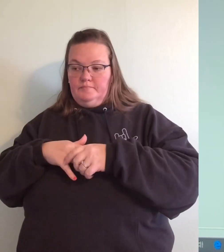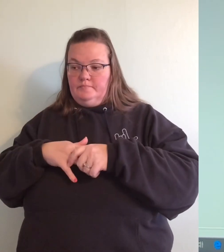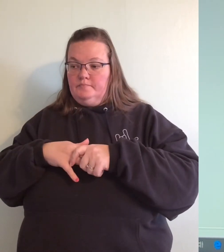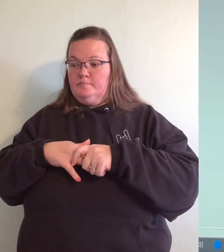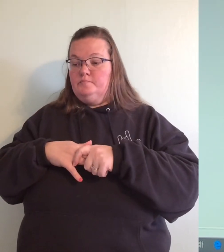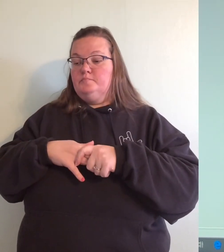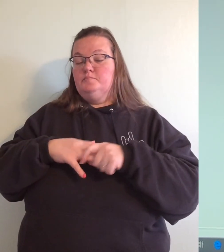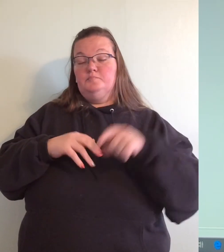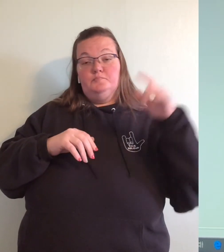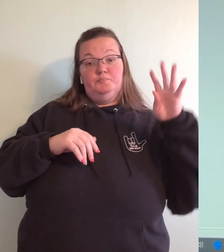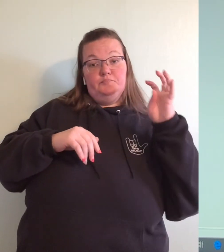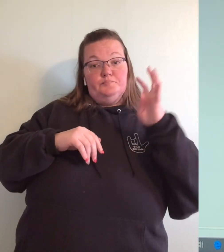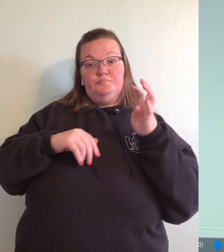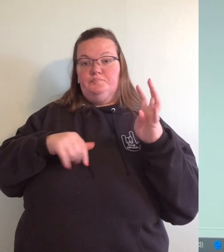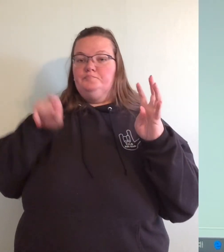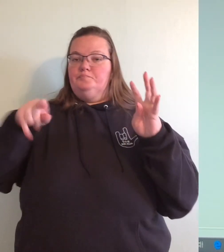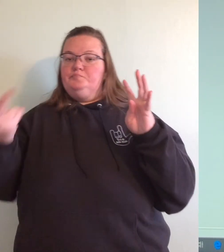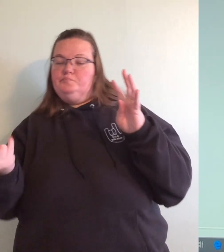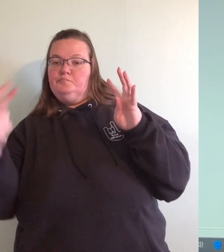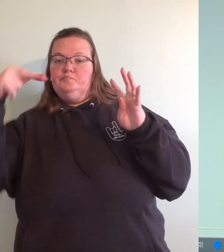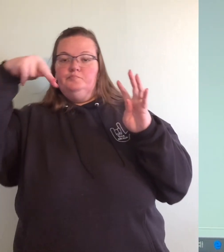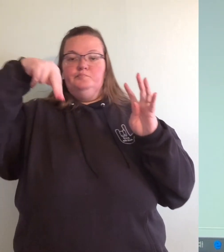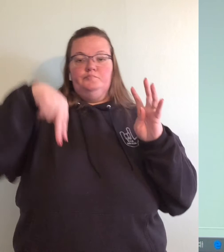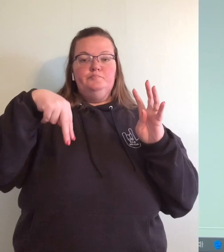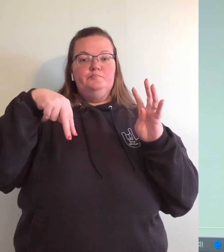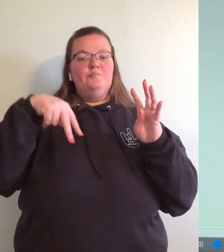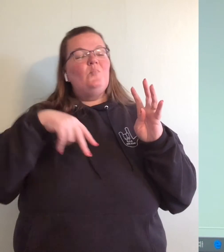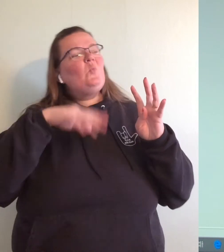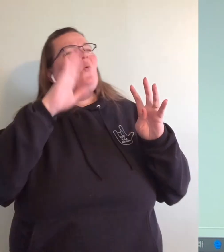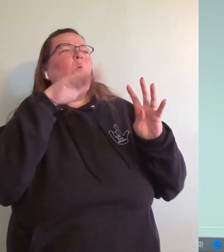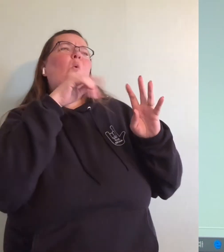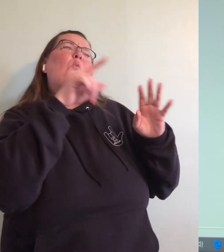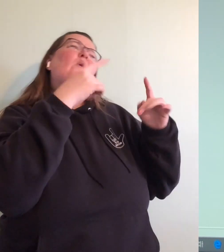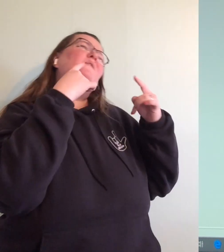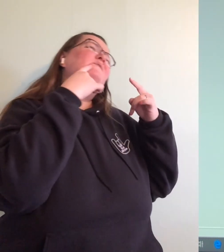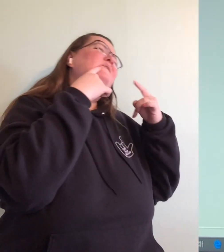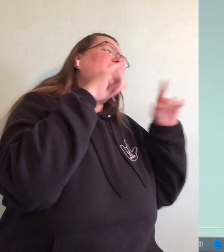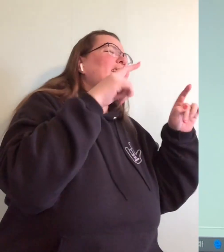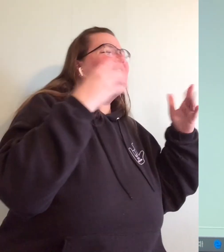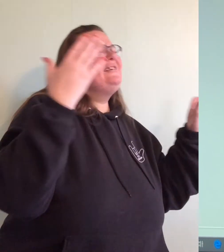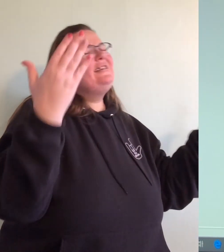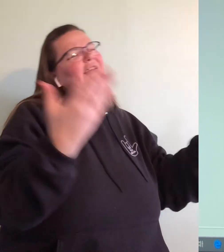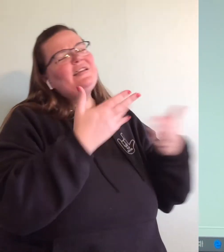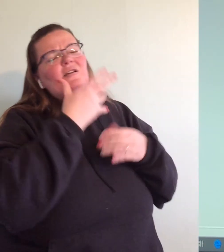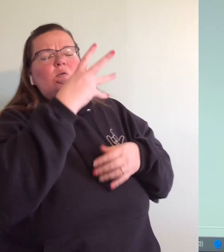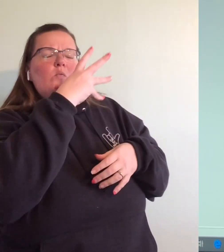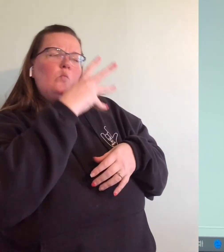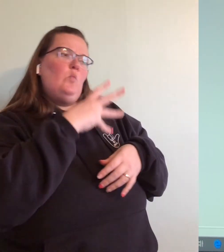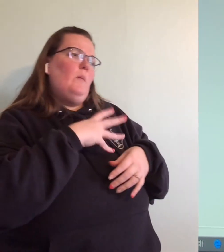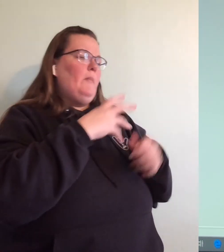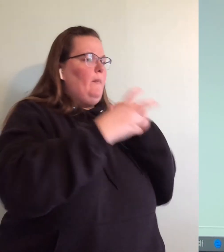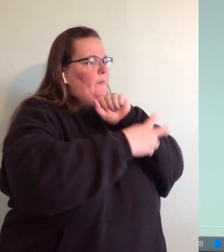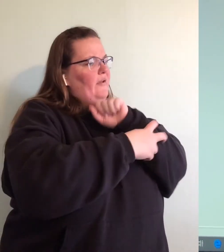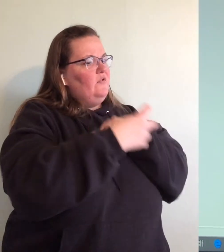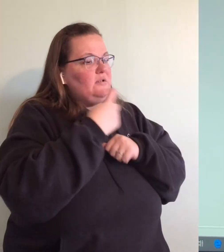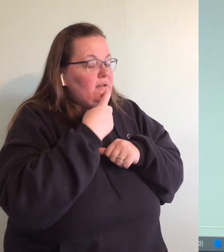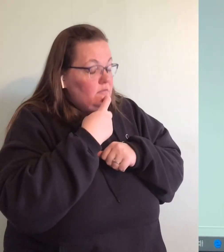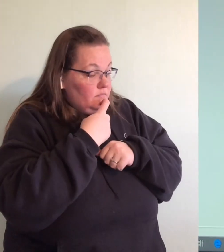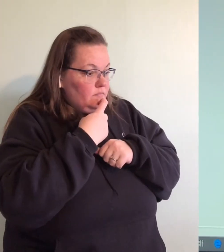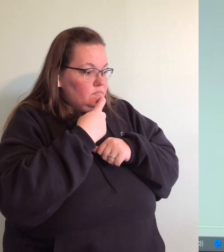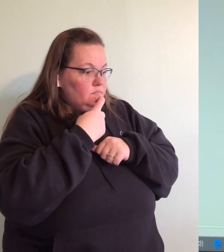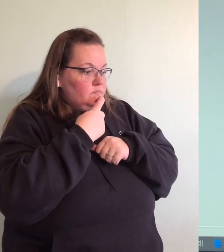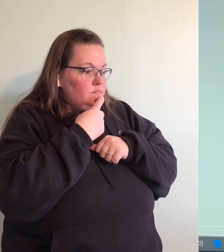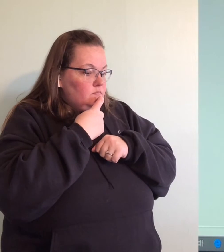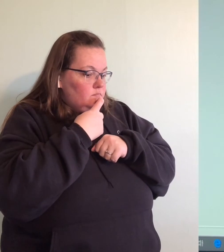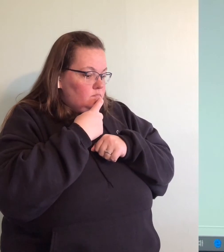children came in. "So you've come at last," she said, holding out both of her wrinkled old paws. "At last! To think that